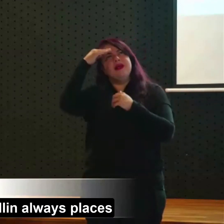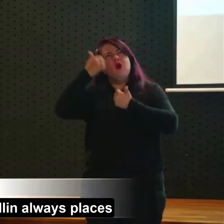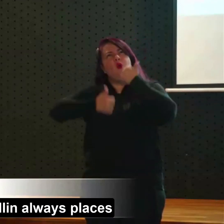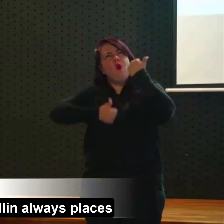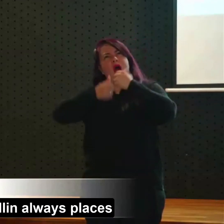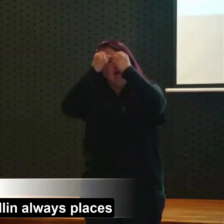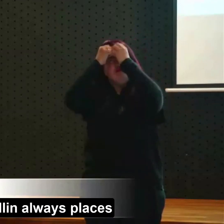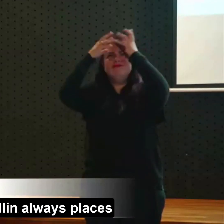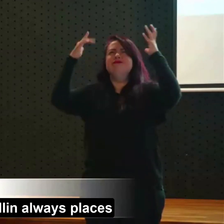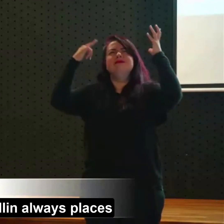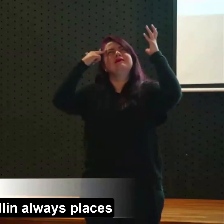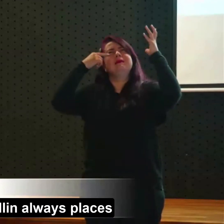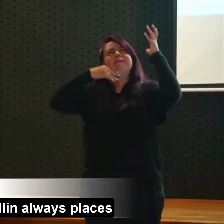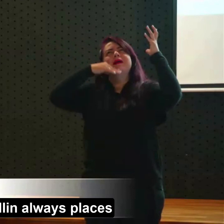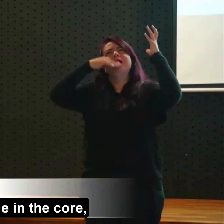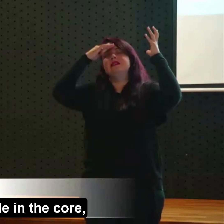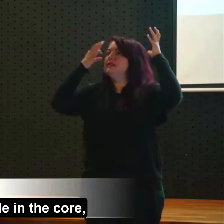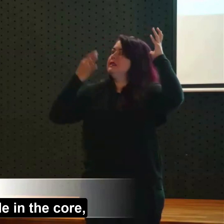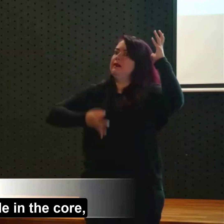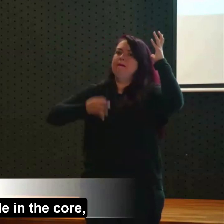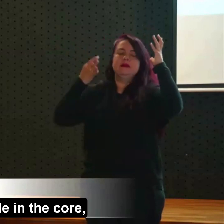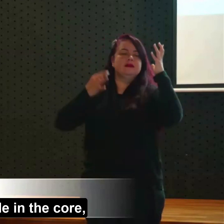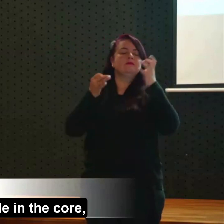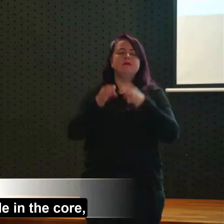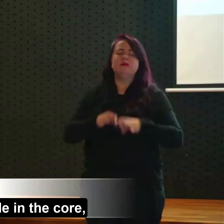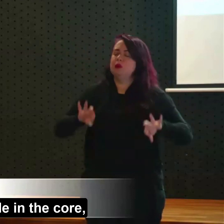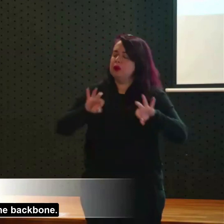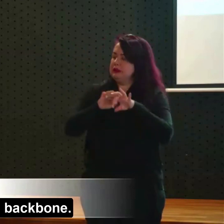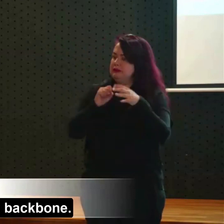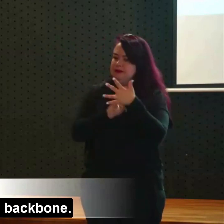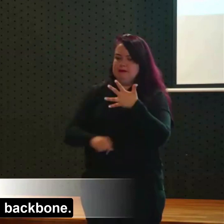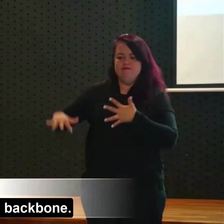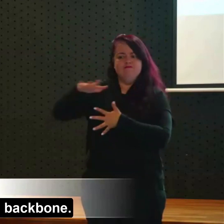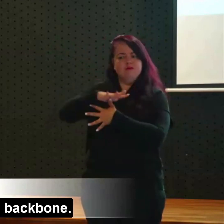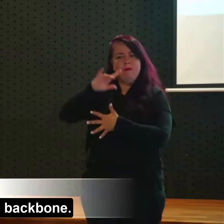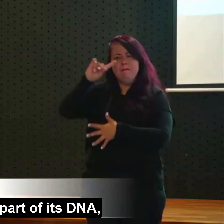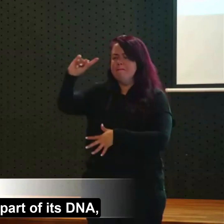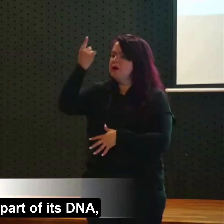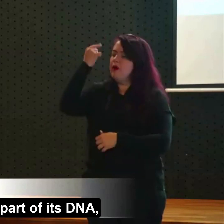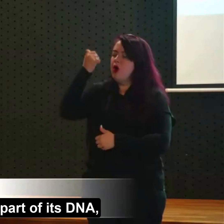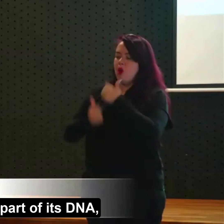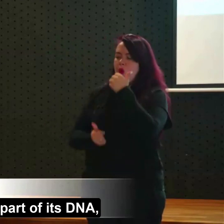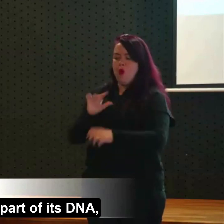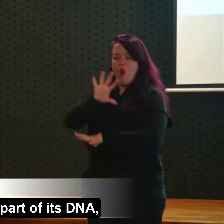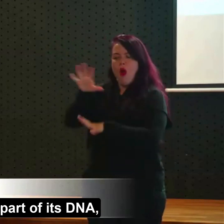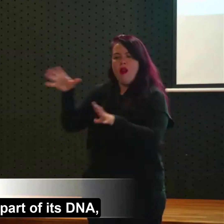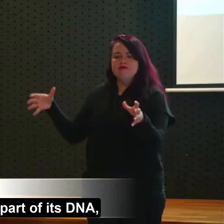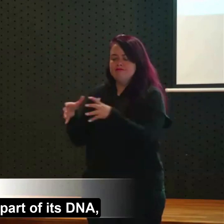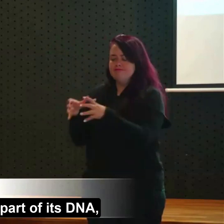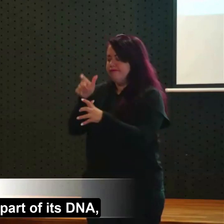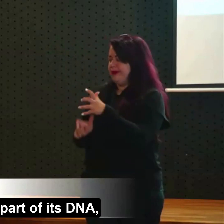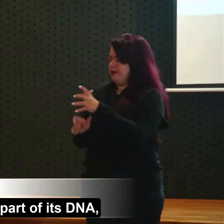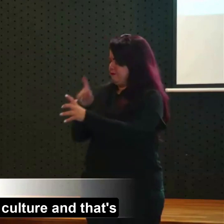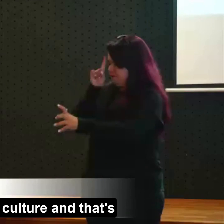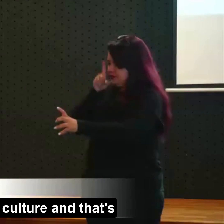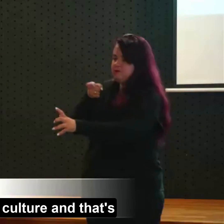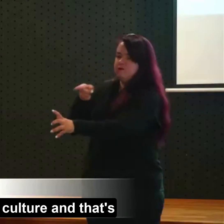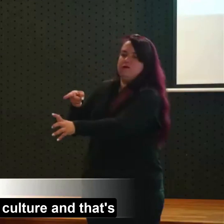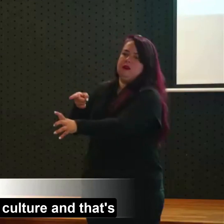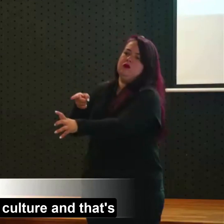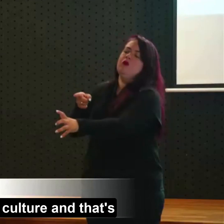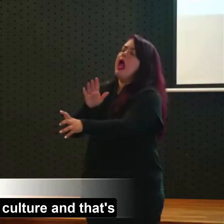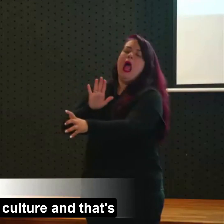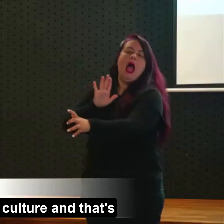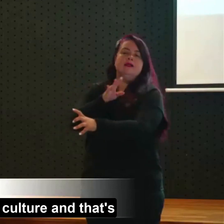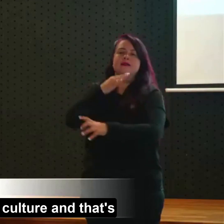Medellín always places people in the core, the backbone. That is part of its DNA, part